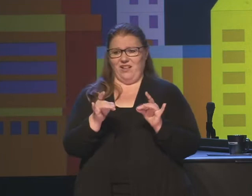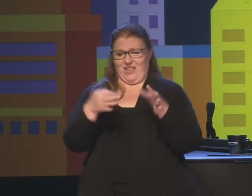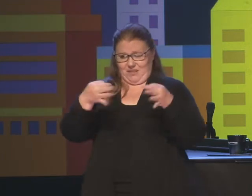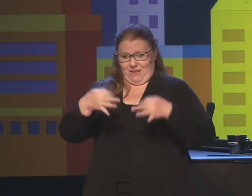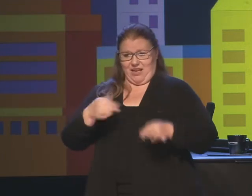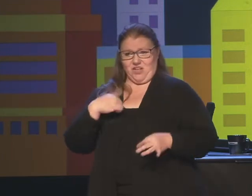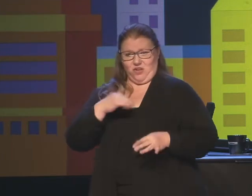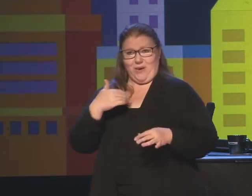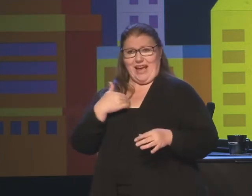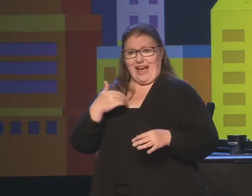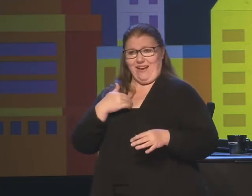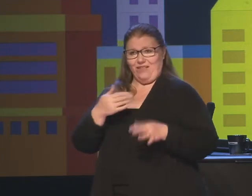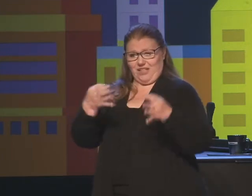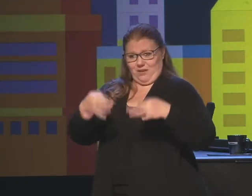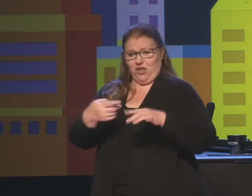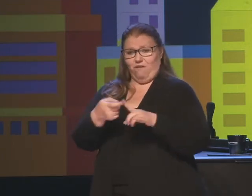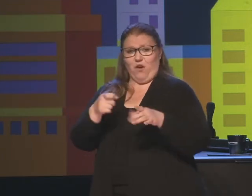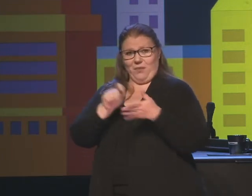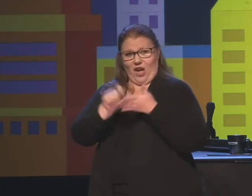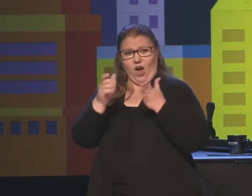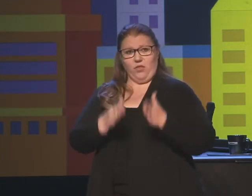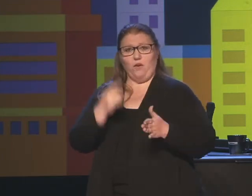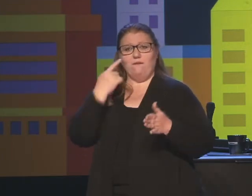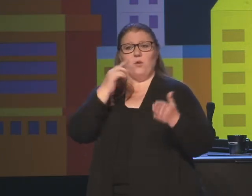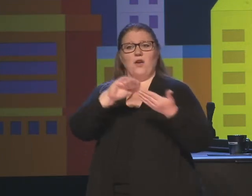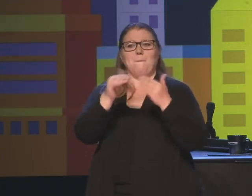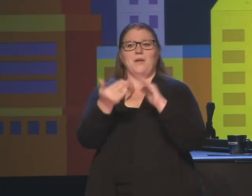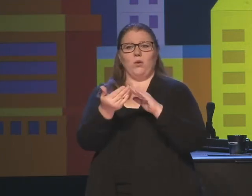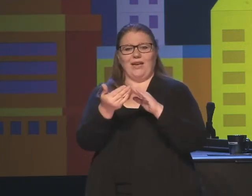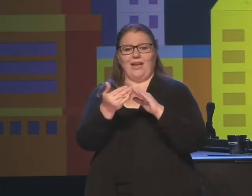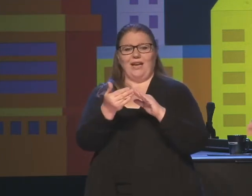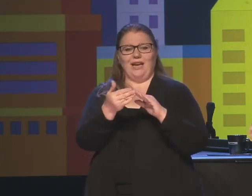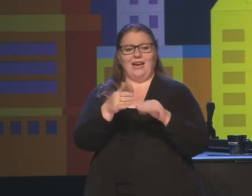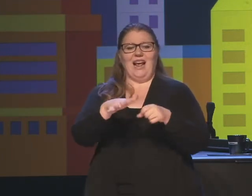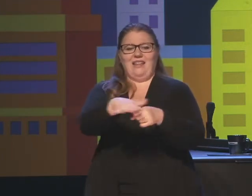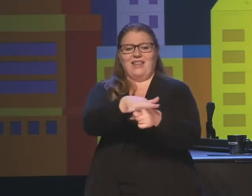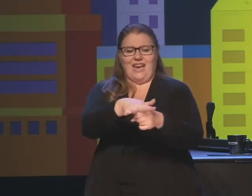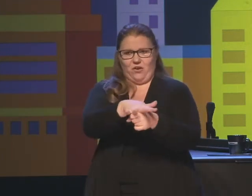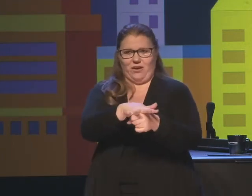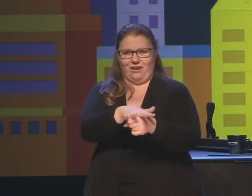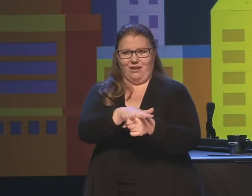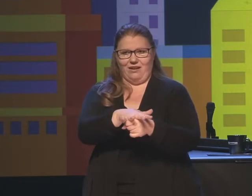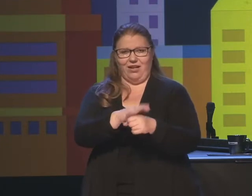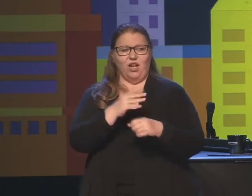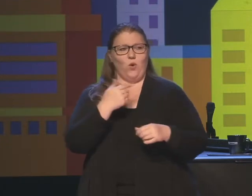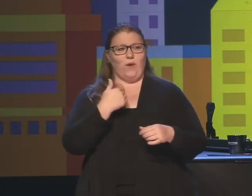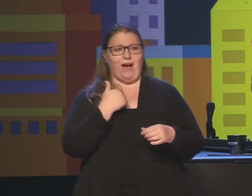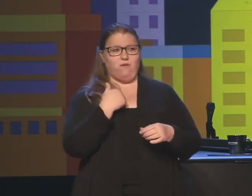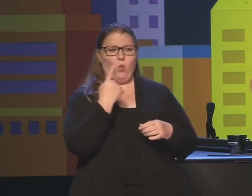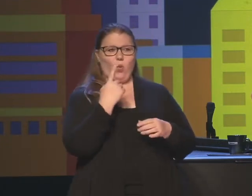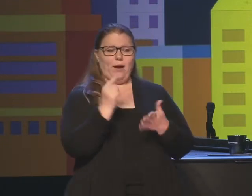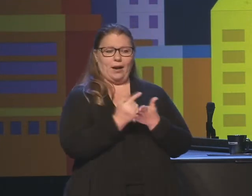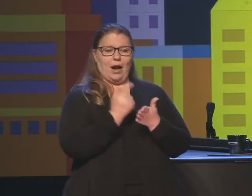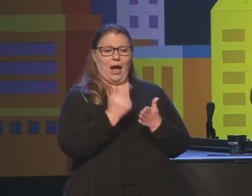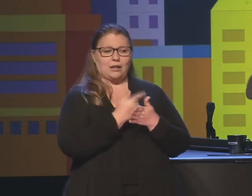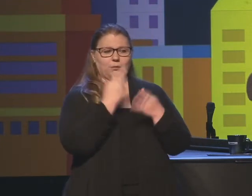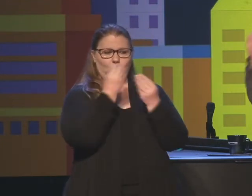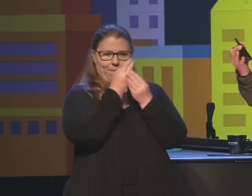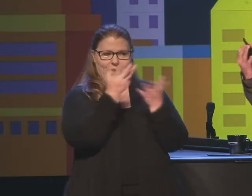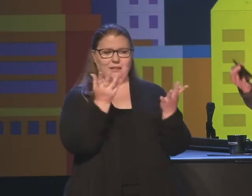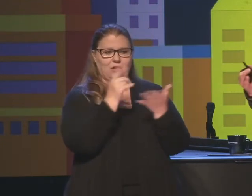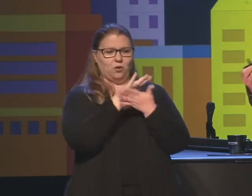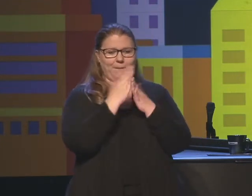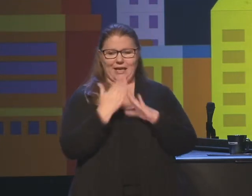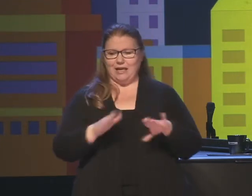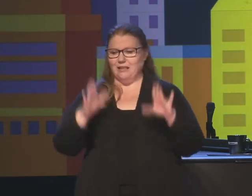the interpretations of the authors for the community in which they're living. That's the beauty. We have one gospel message, one gospel of peace, of hope